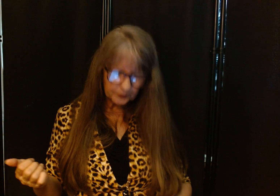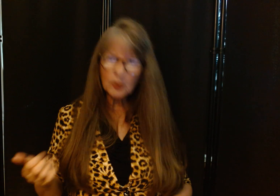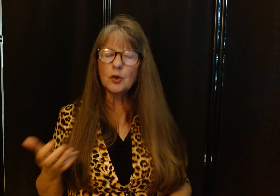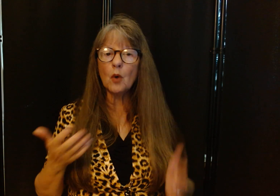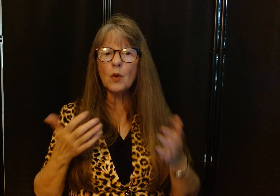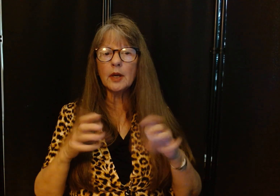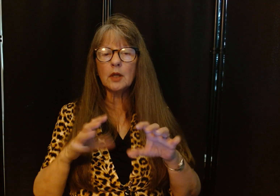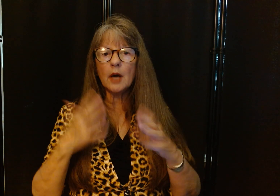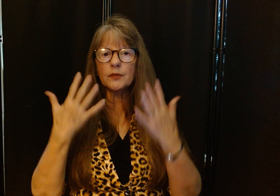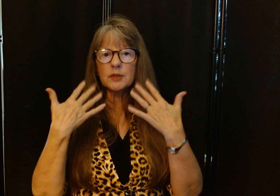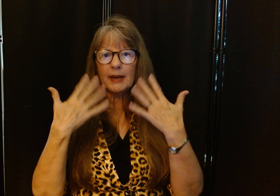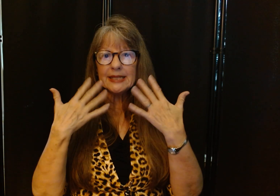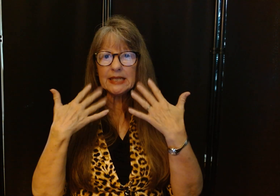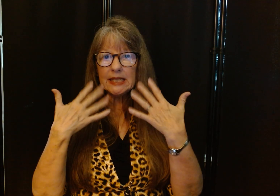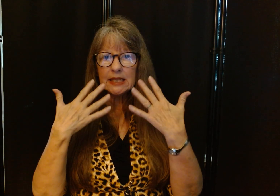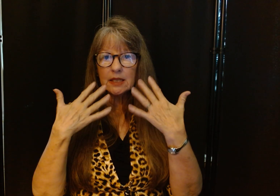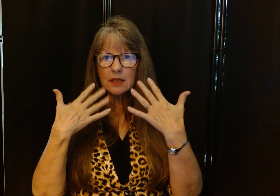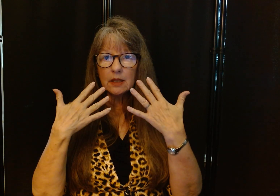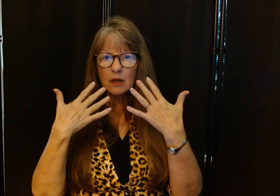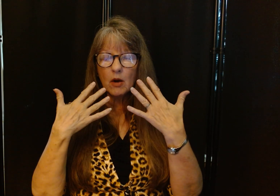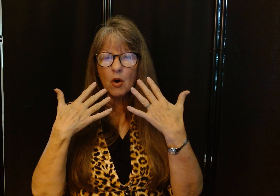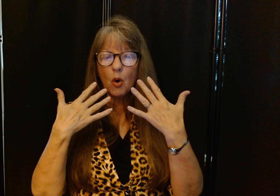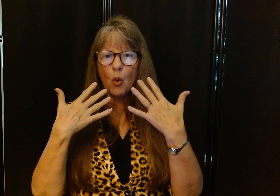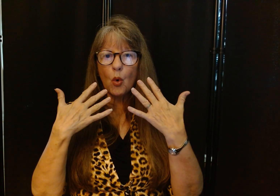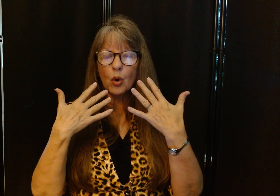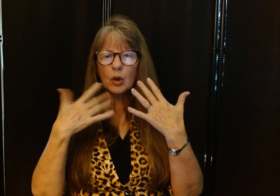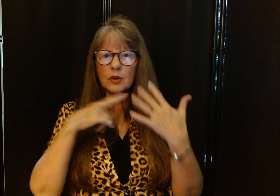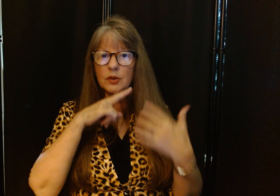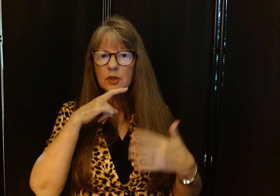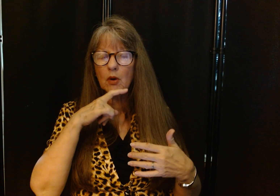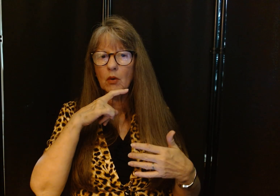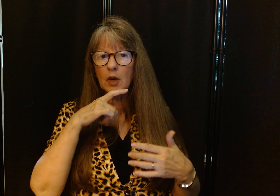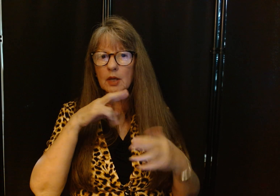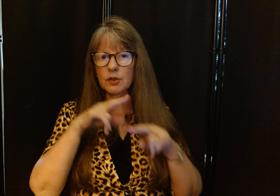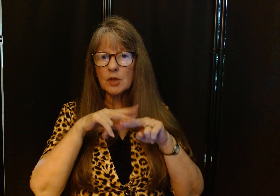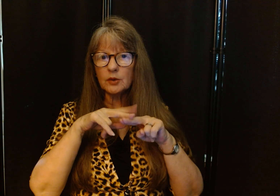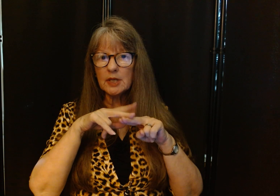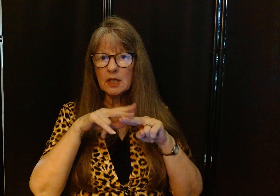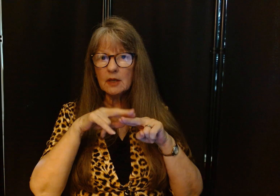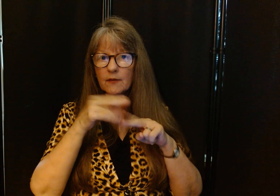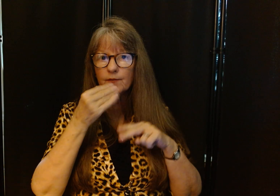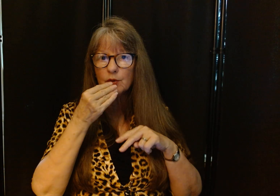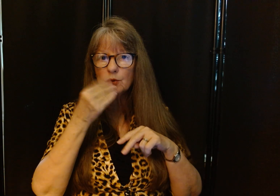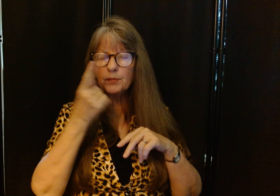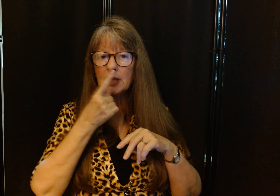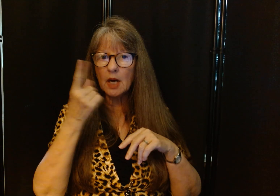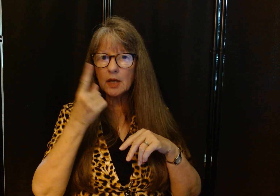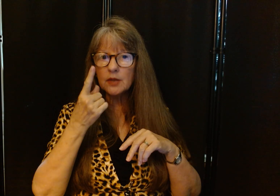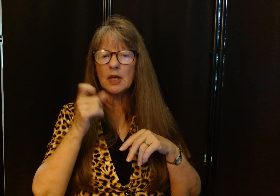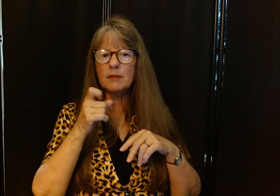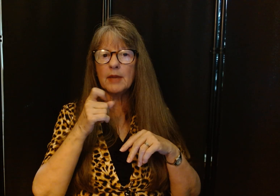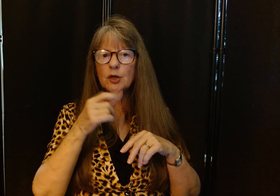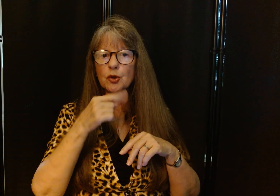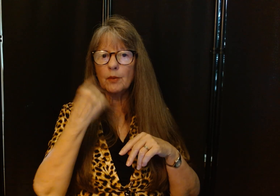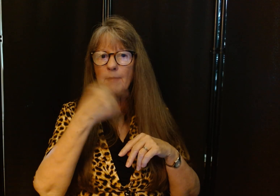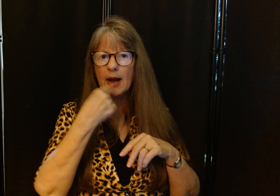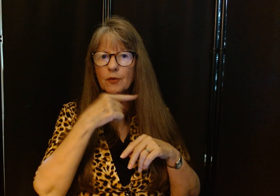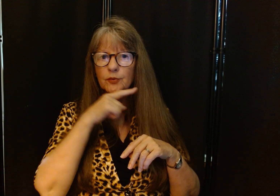don't want a lot of spicy or salty food because it makes your mouth